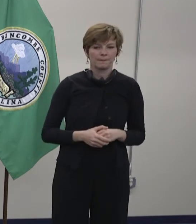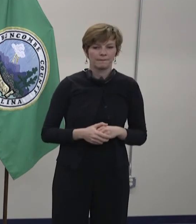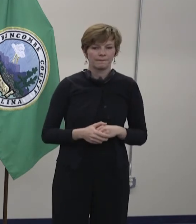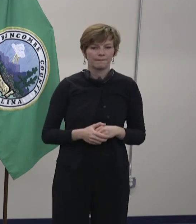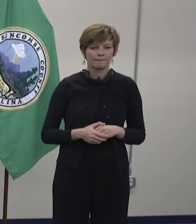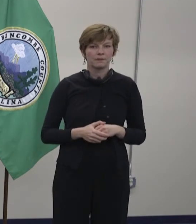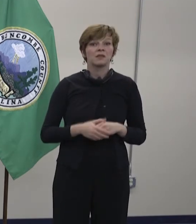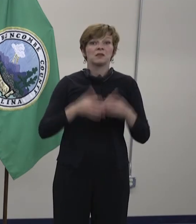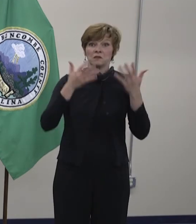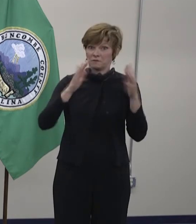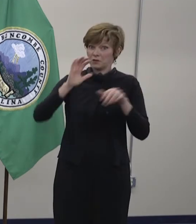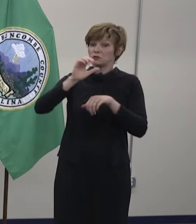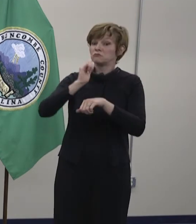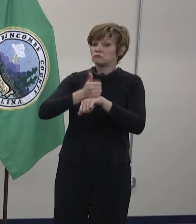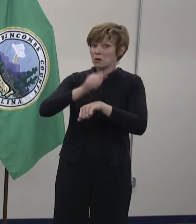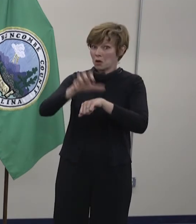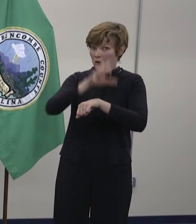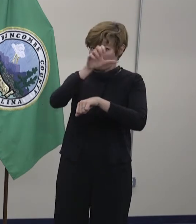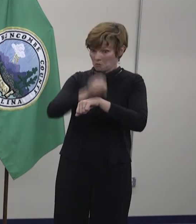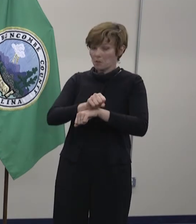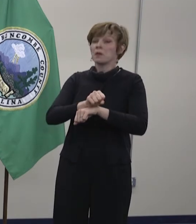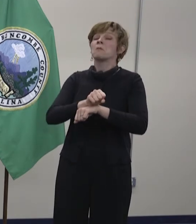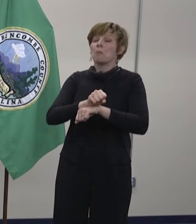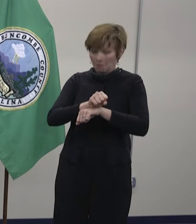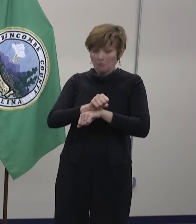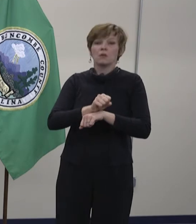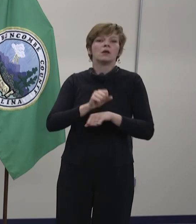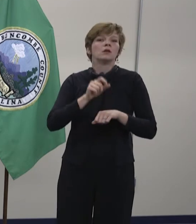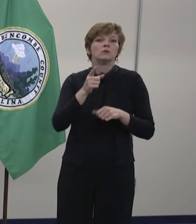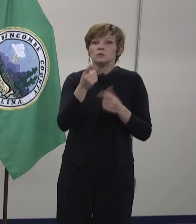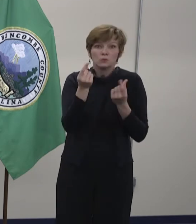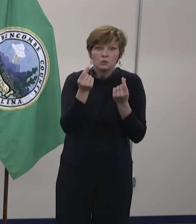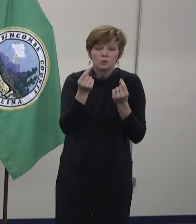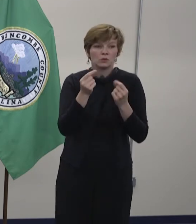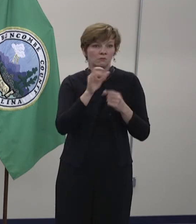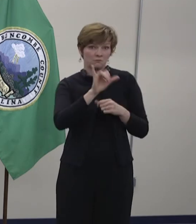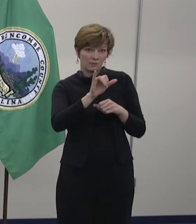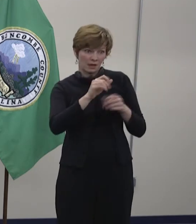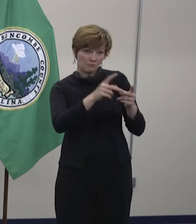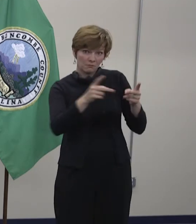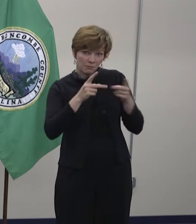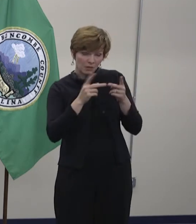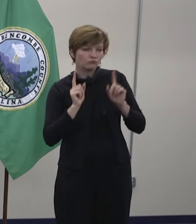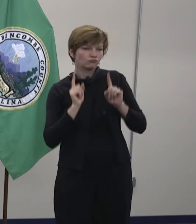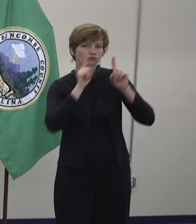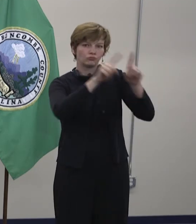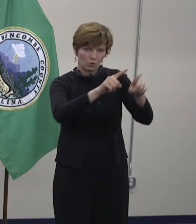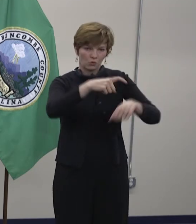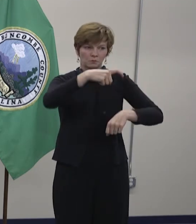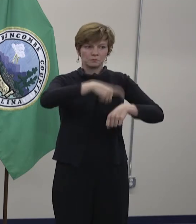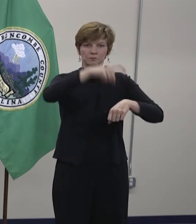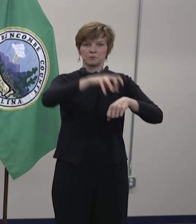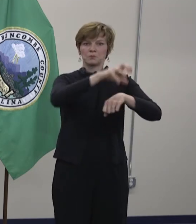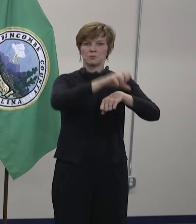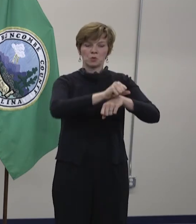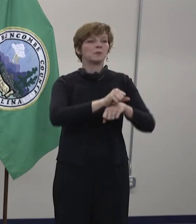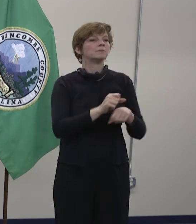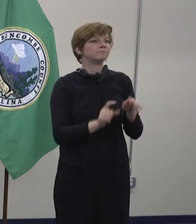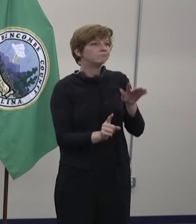Once you have your scheduled appointment, all you have to do is show up at the testing site on your scheduled date and time and get